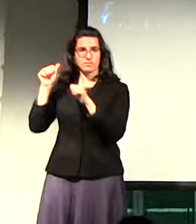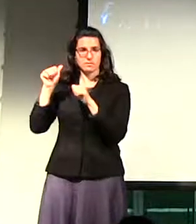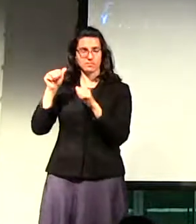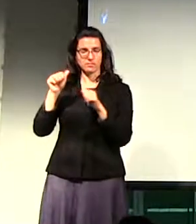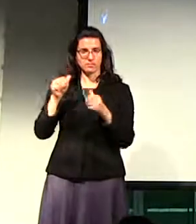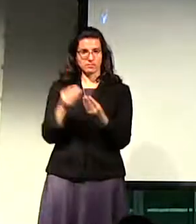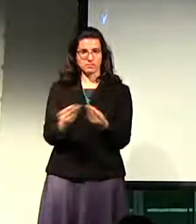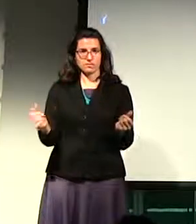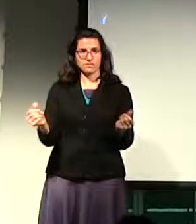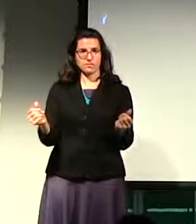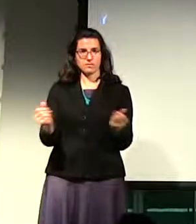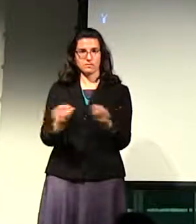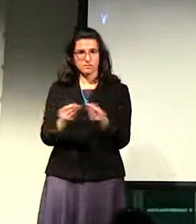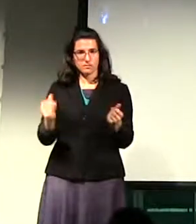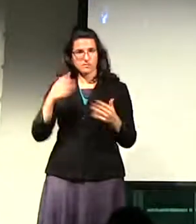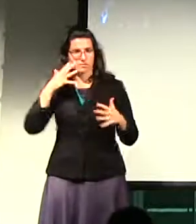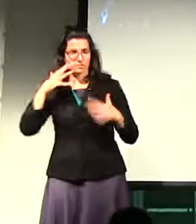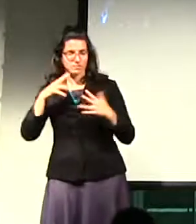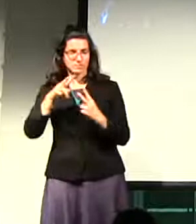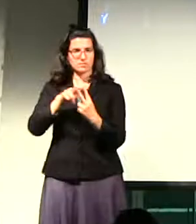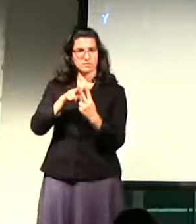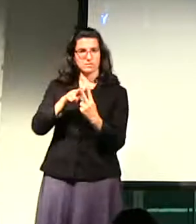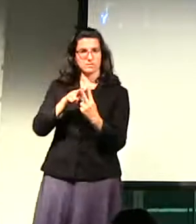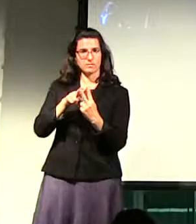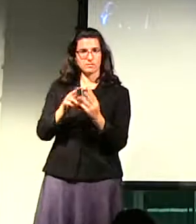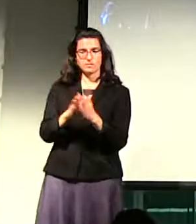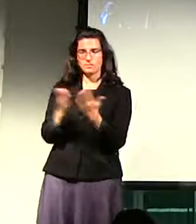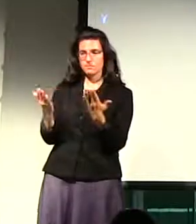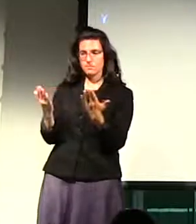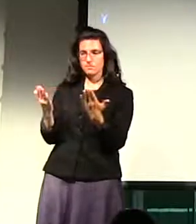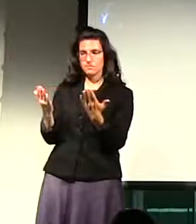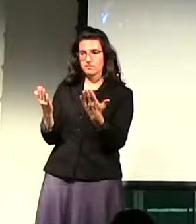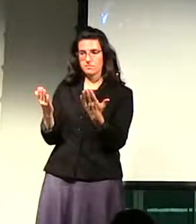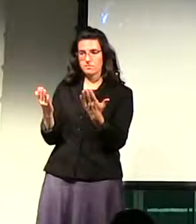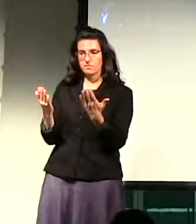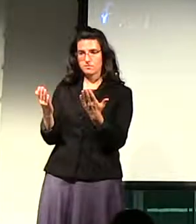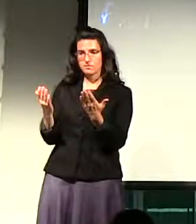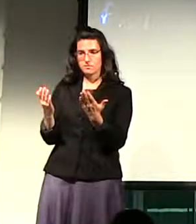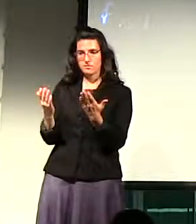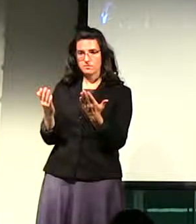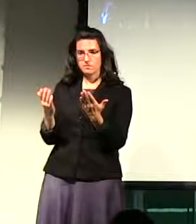leaf, mirror, cure, sounded, pair, cure, sounded, book, leaf,